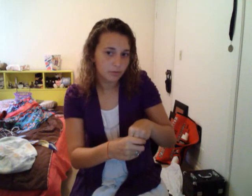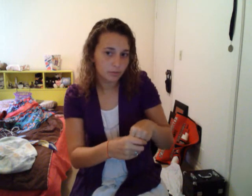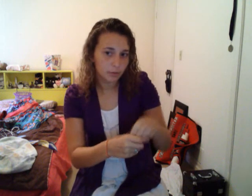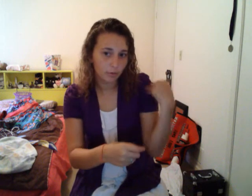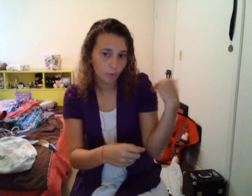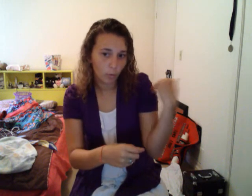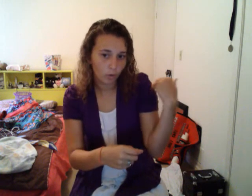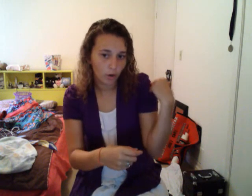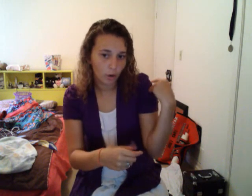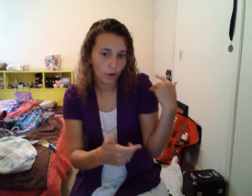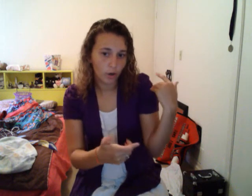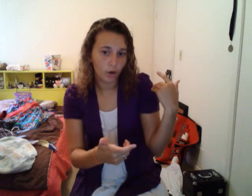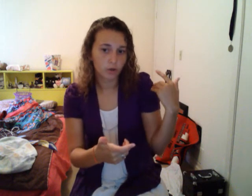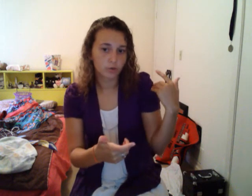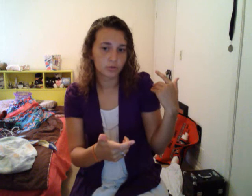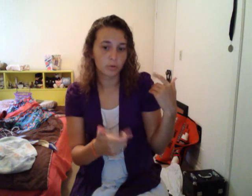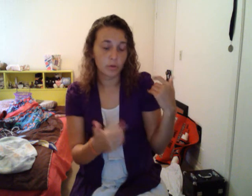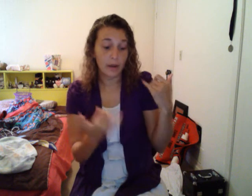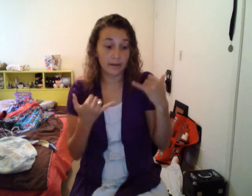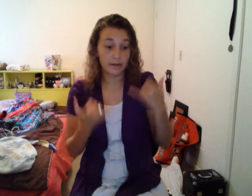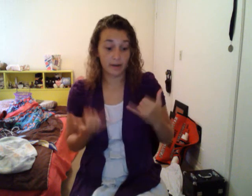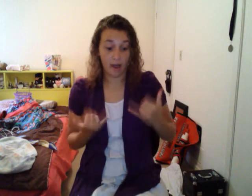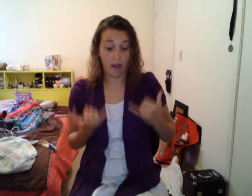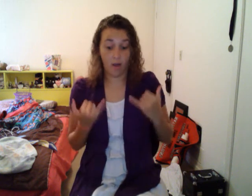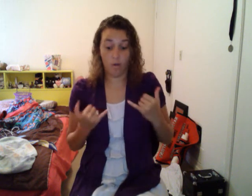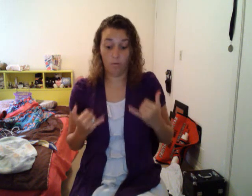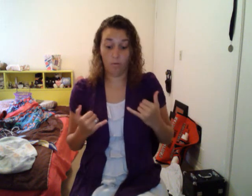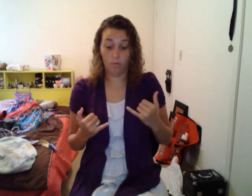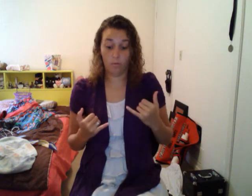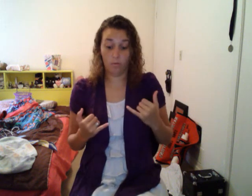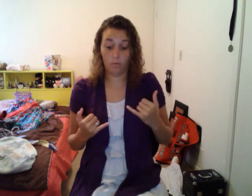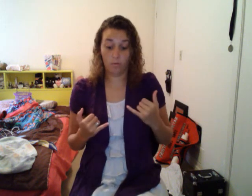to choose on his behalf, I guess, to